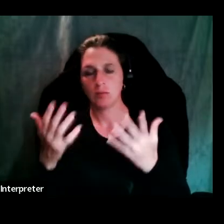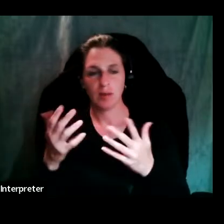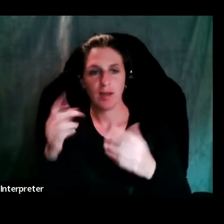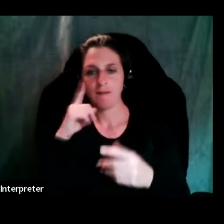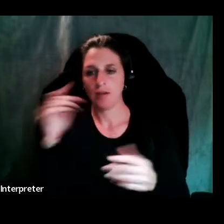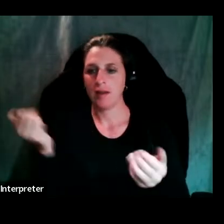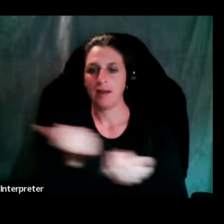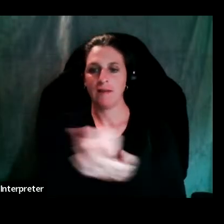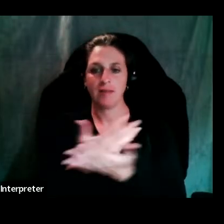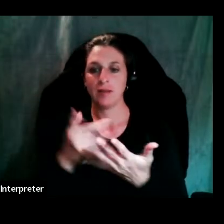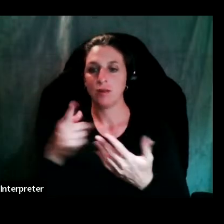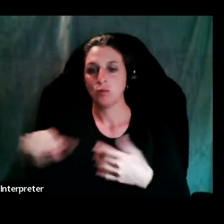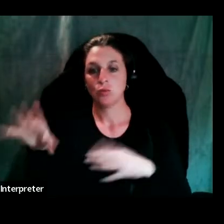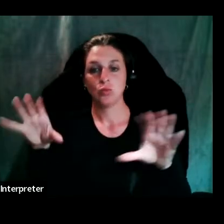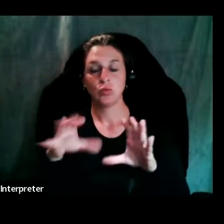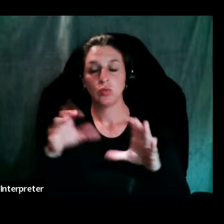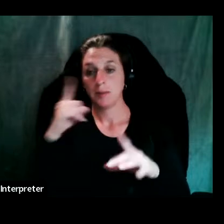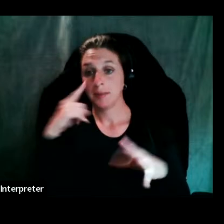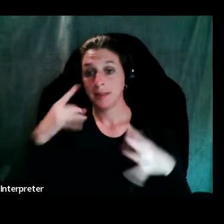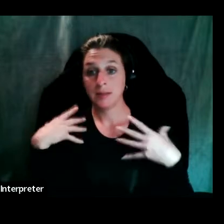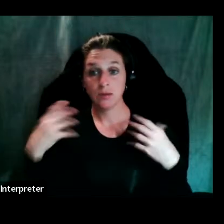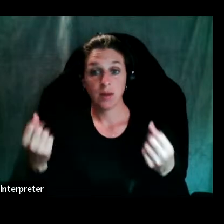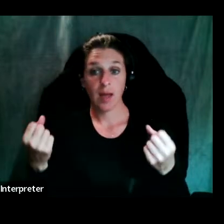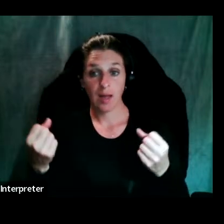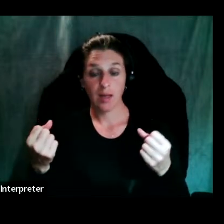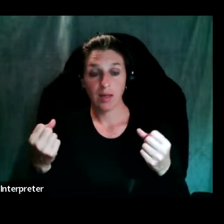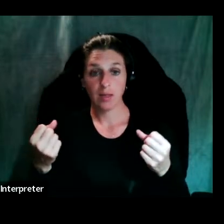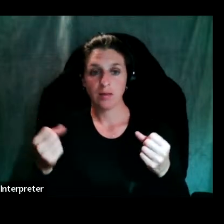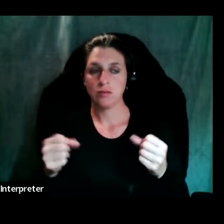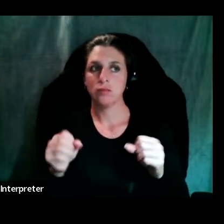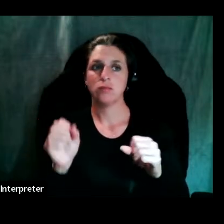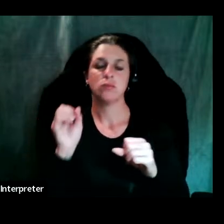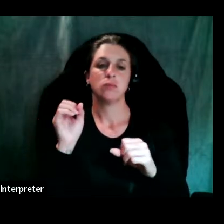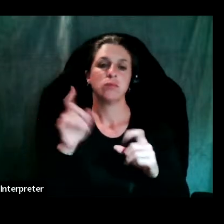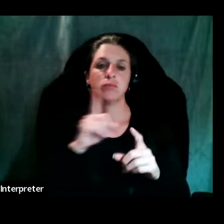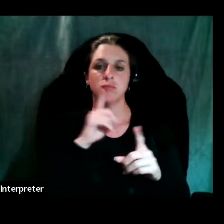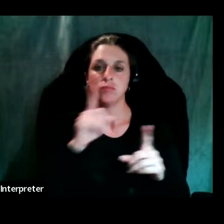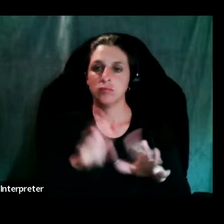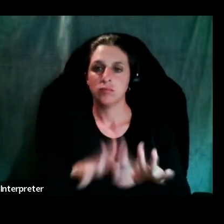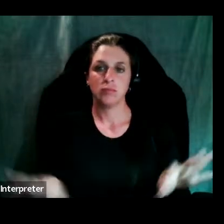do. Mental health is so important.